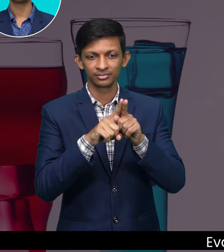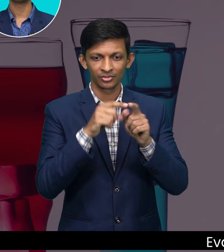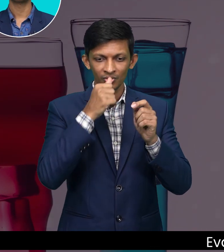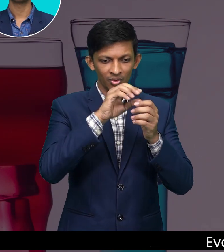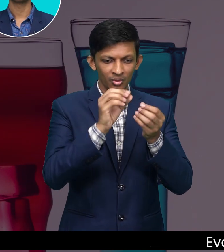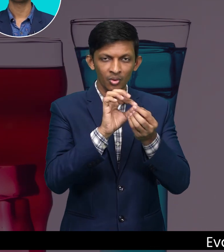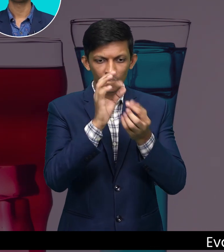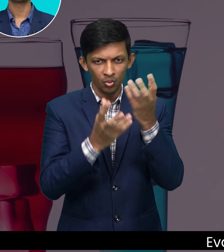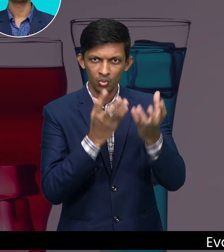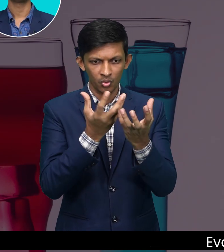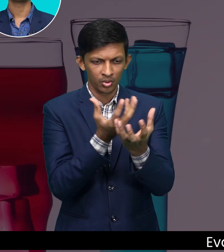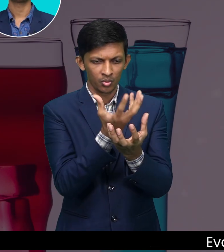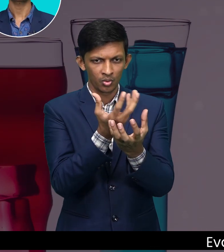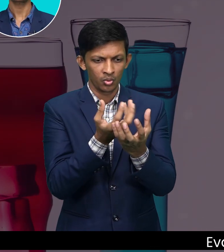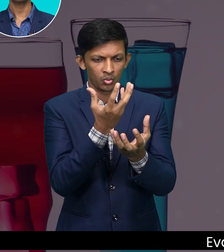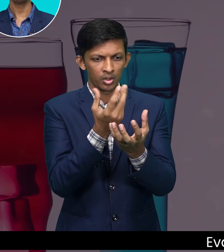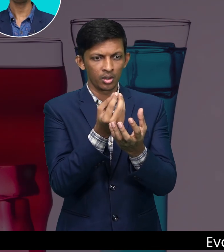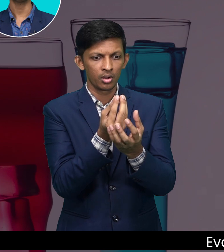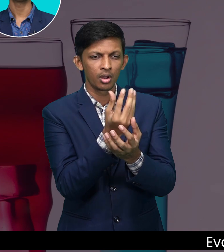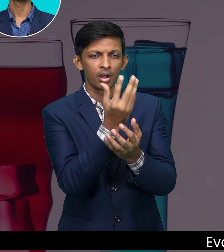evaporation,